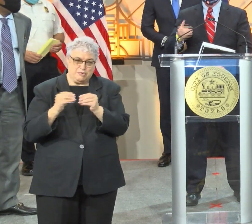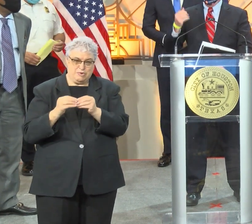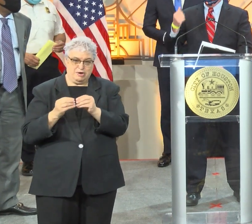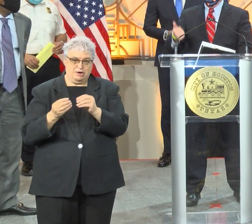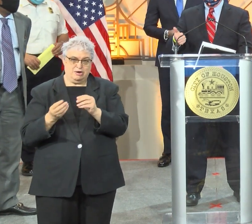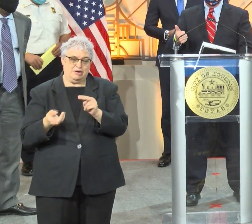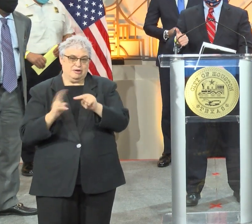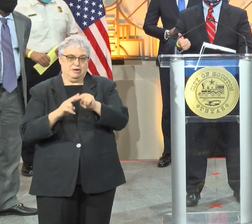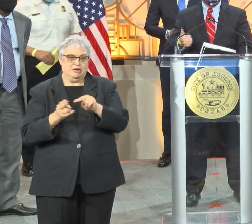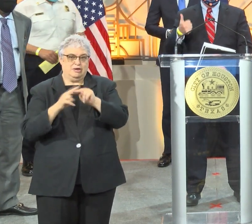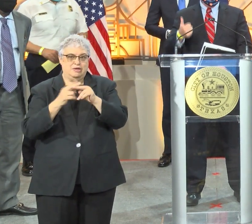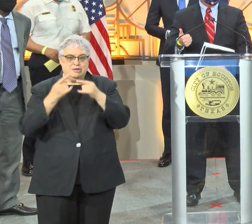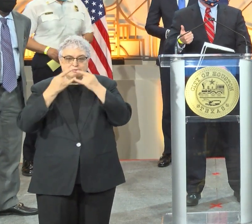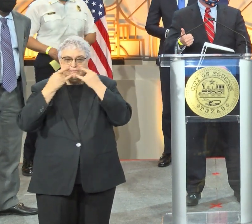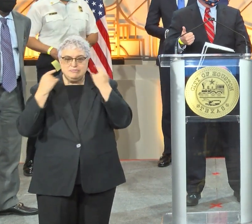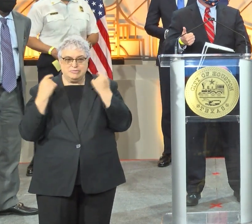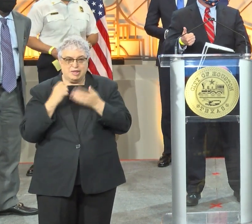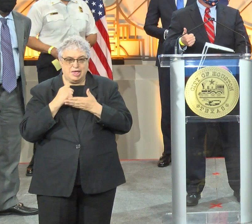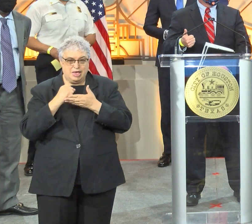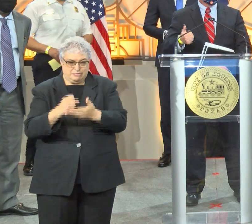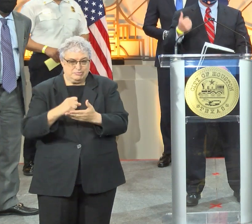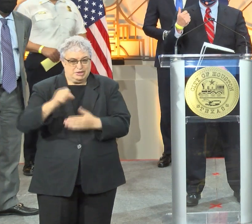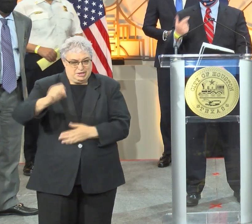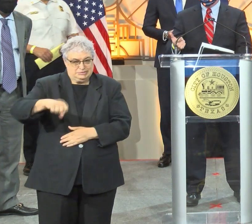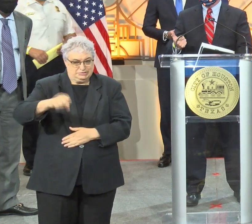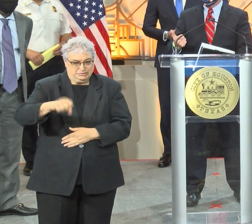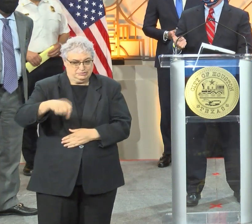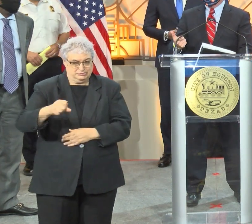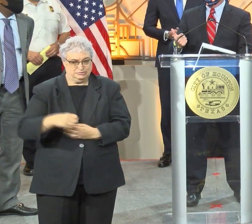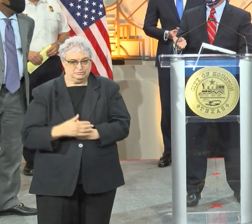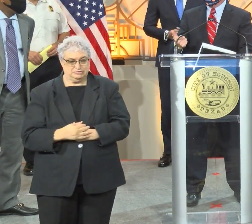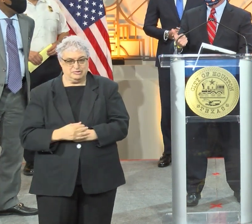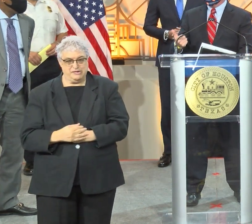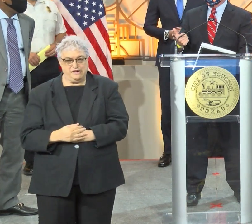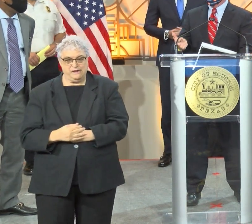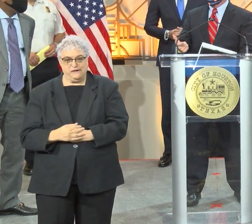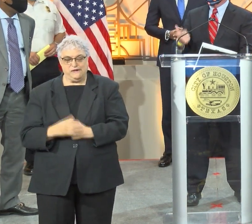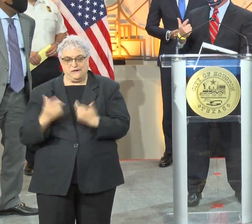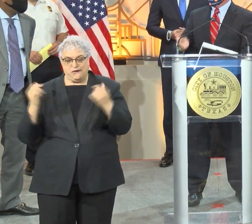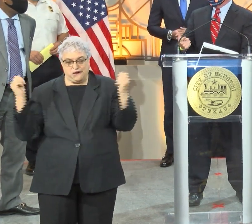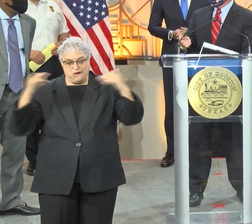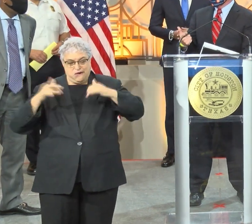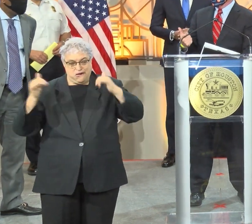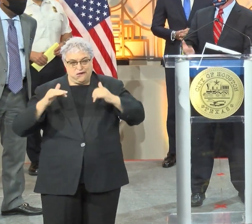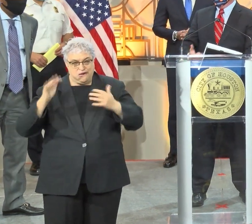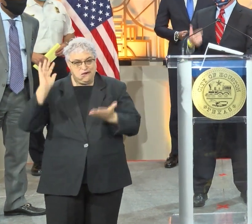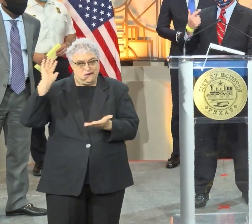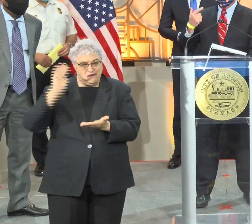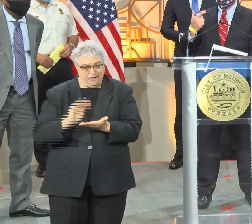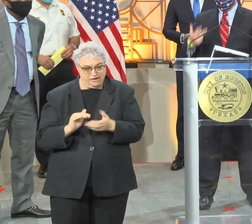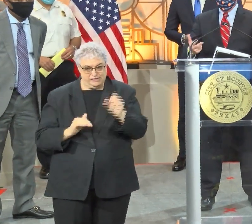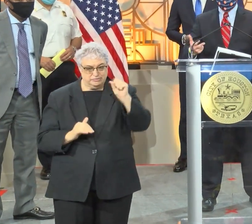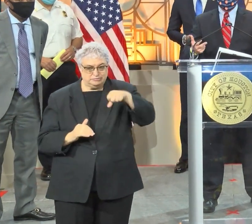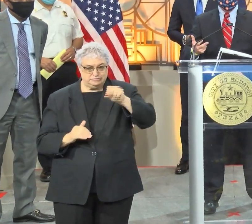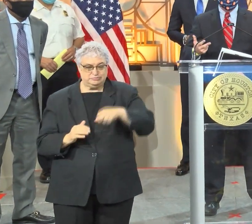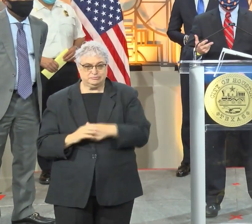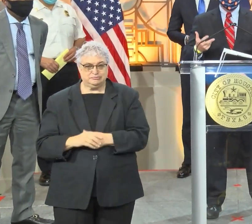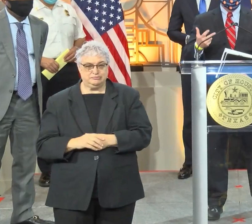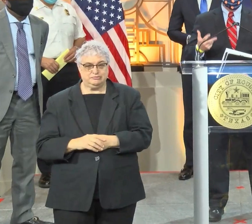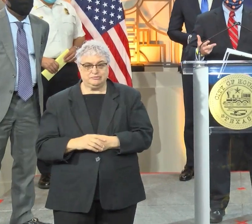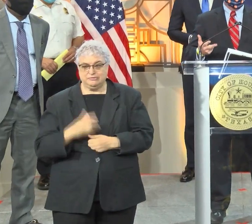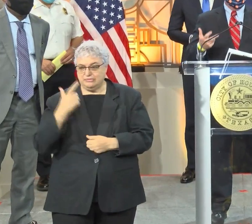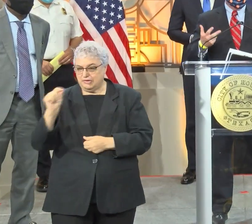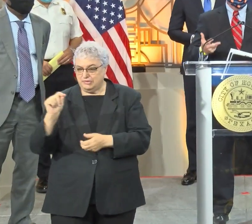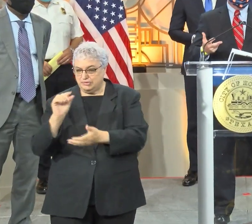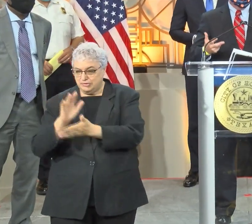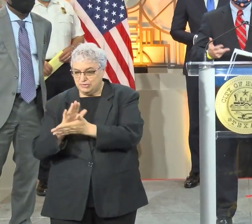decreasing. Wearing masks is working. Avoiding large gatherings is working. Don't go to school